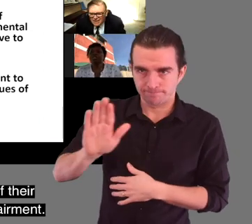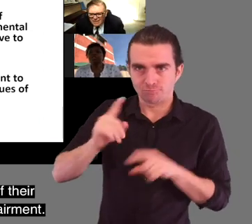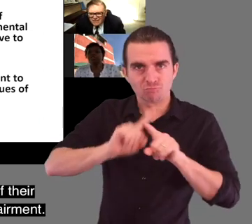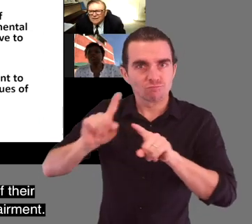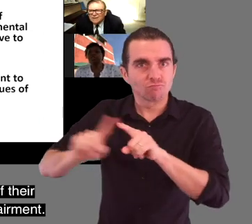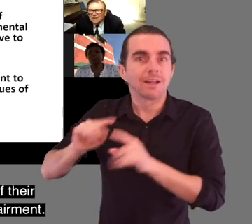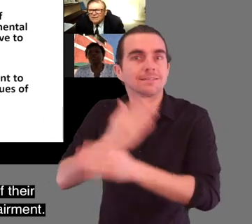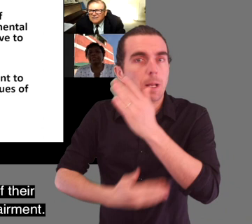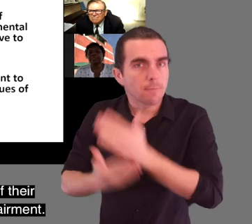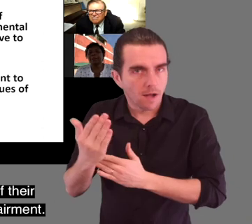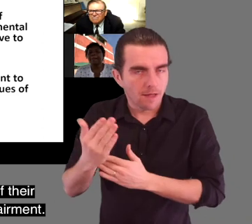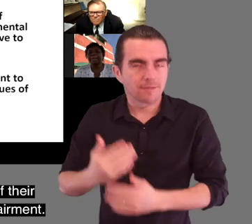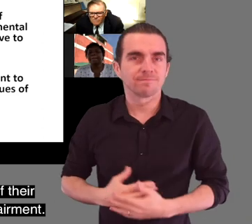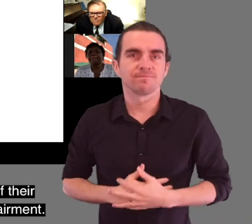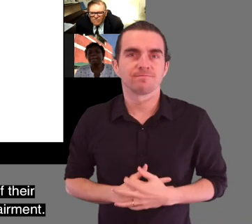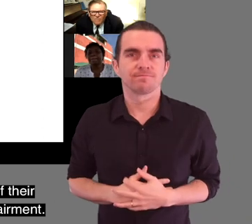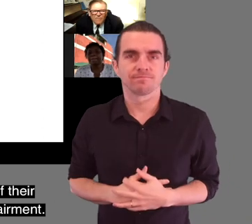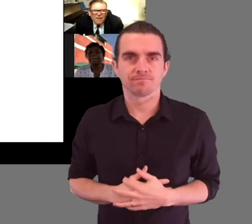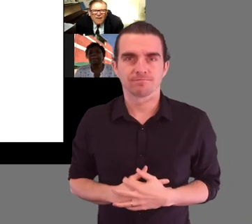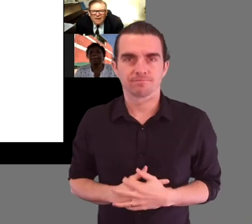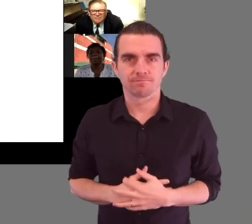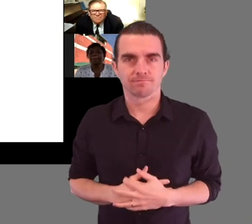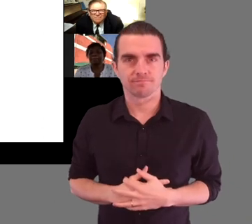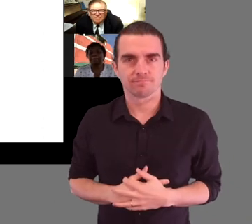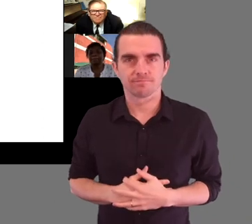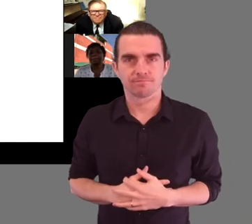different types of impairments.